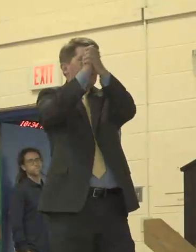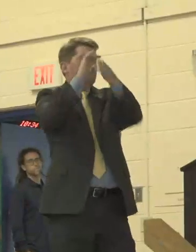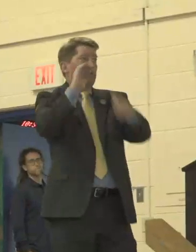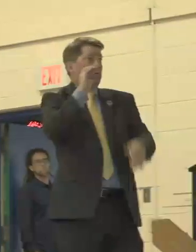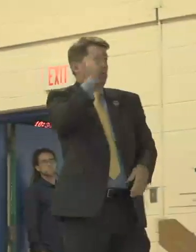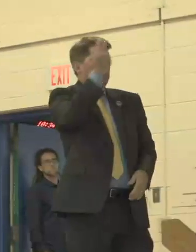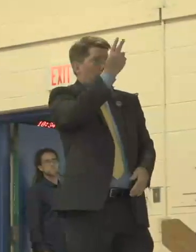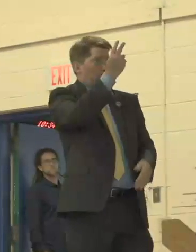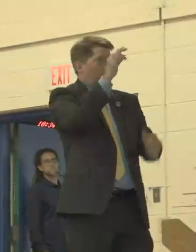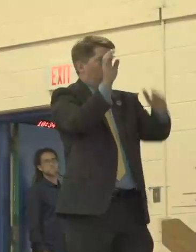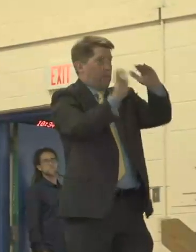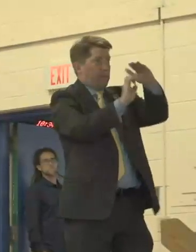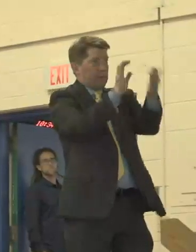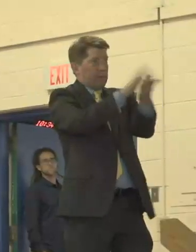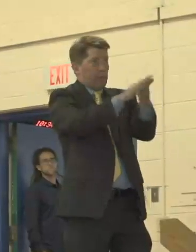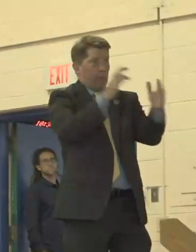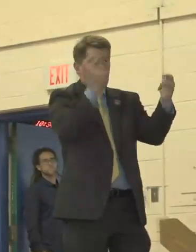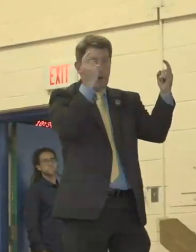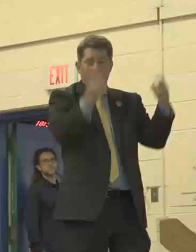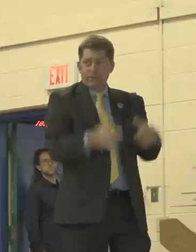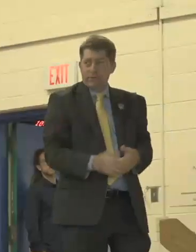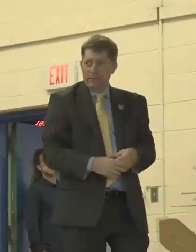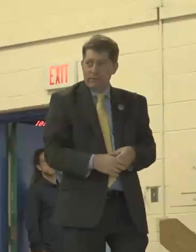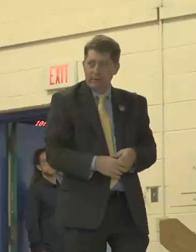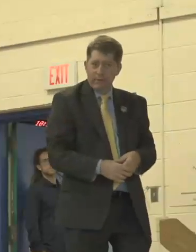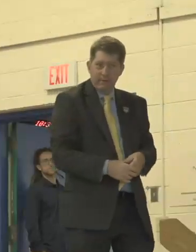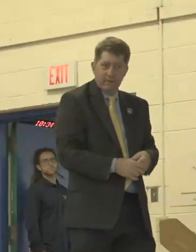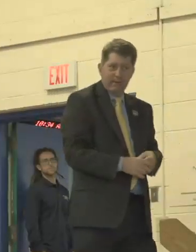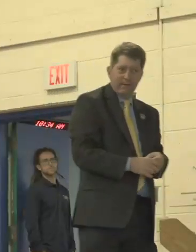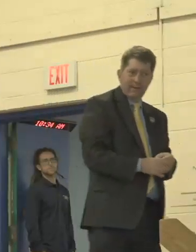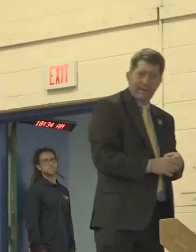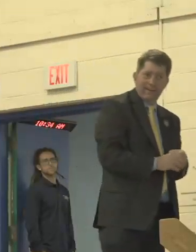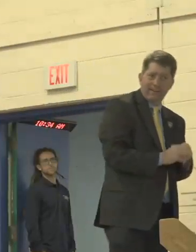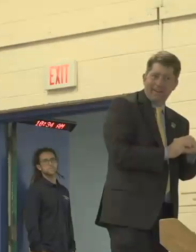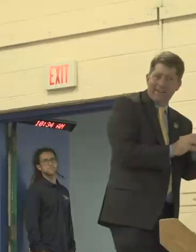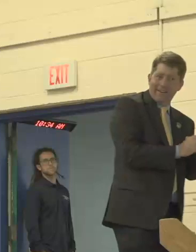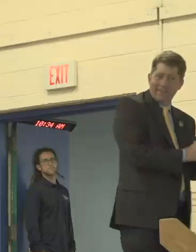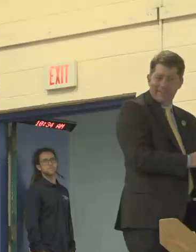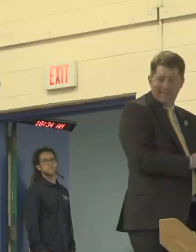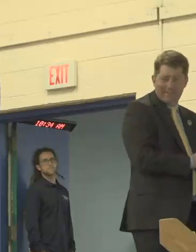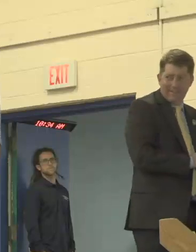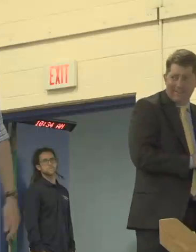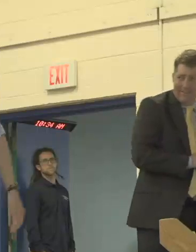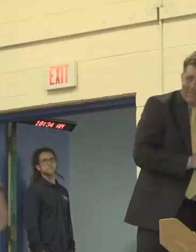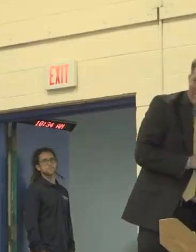So congratulations to the two elementary student winners.